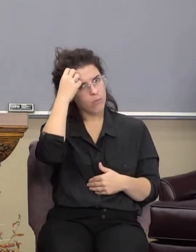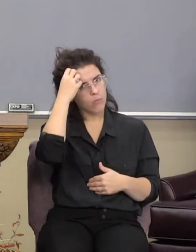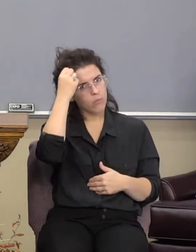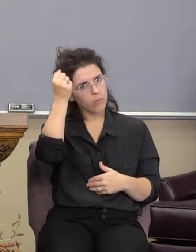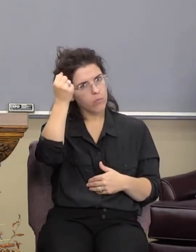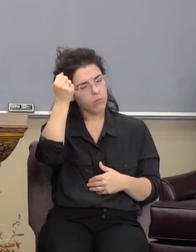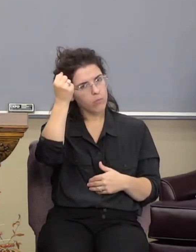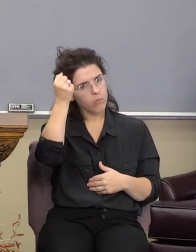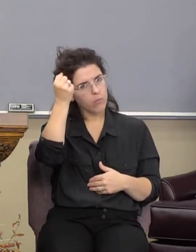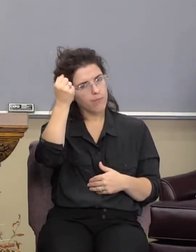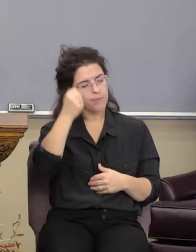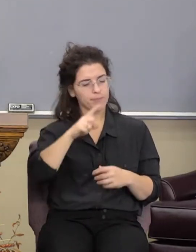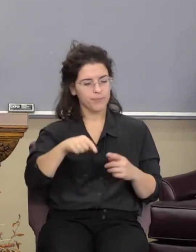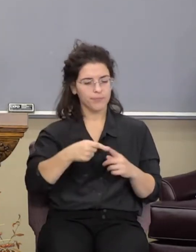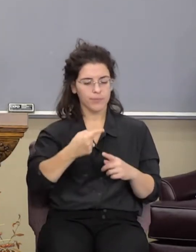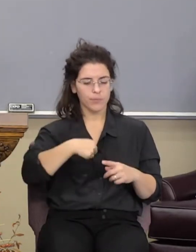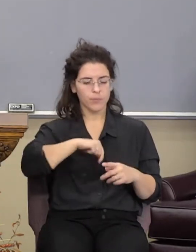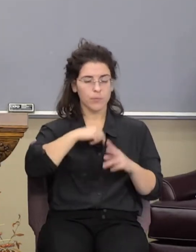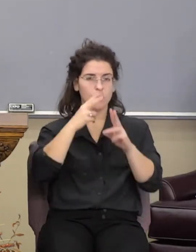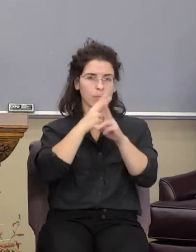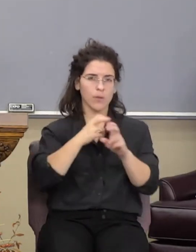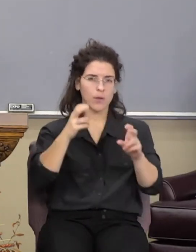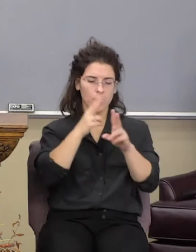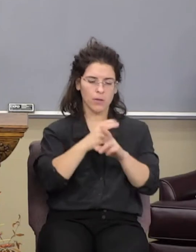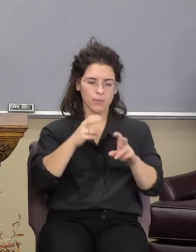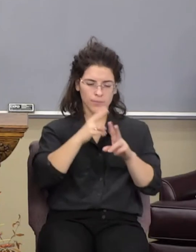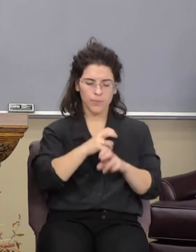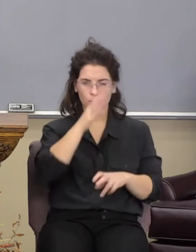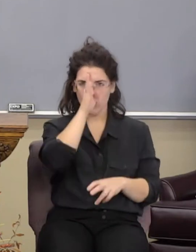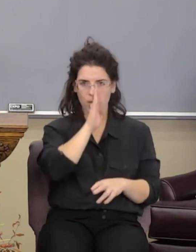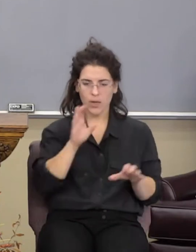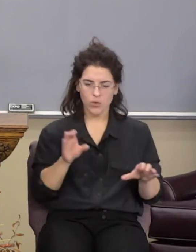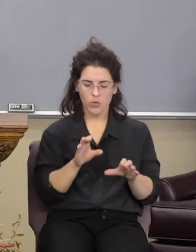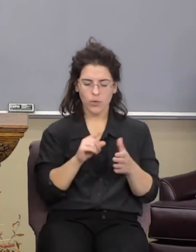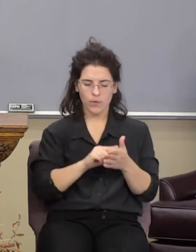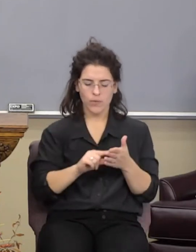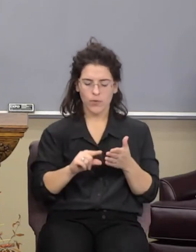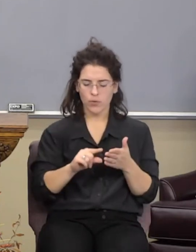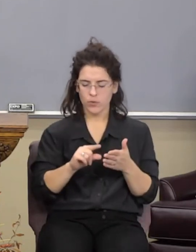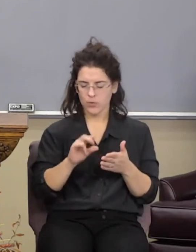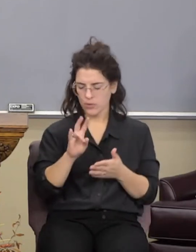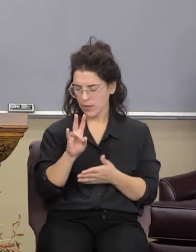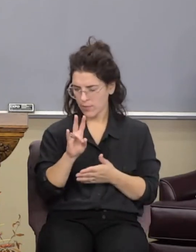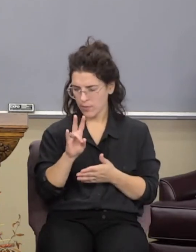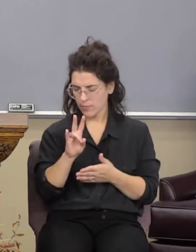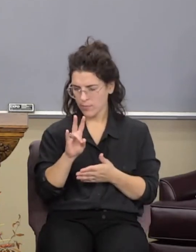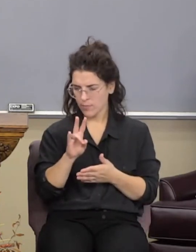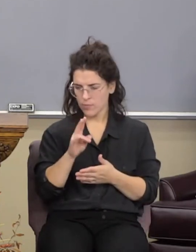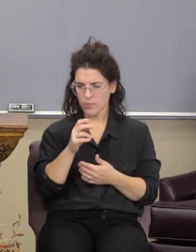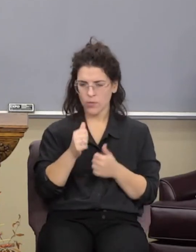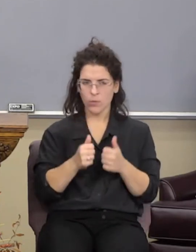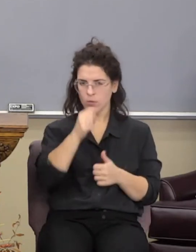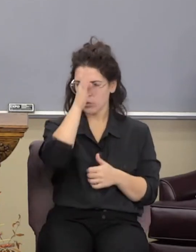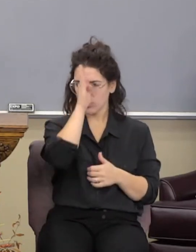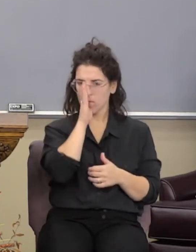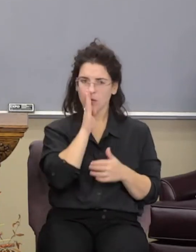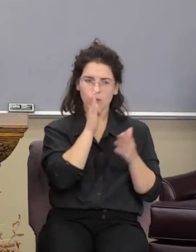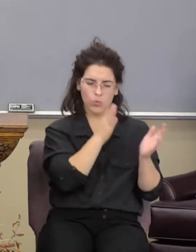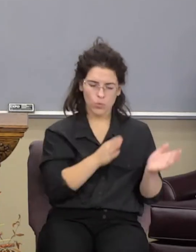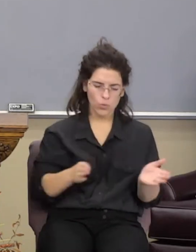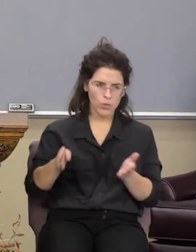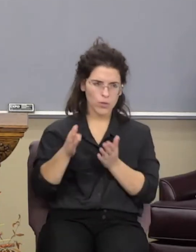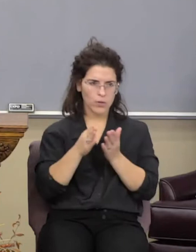we examine what God is doing, verse 7, with the end of verse 7, which God ordained before